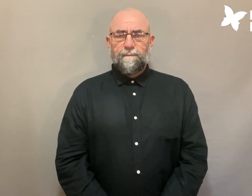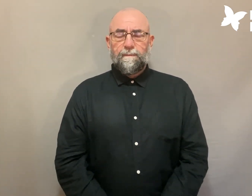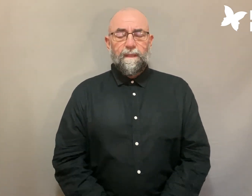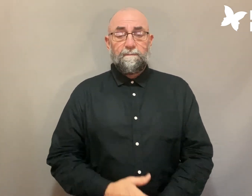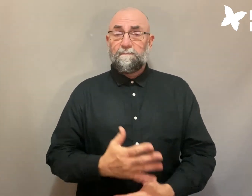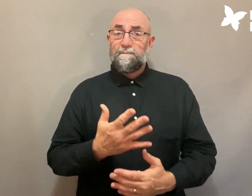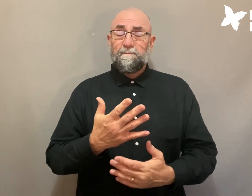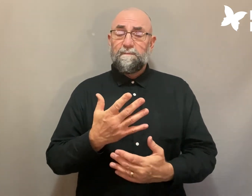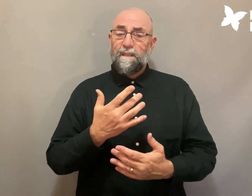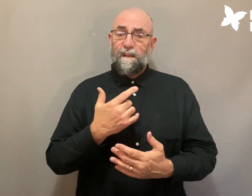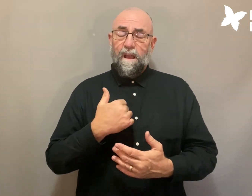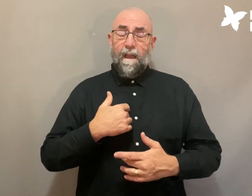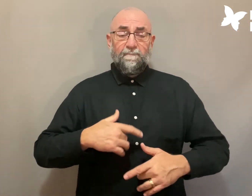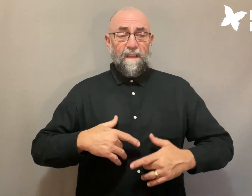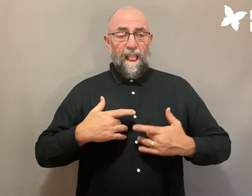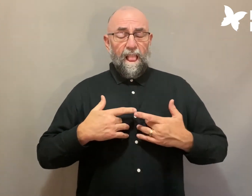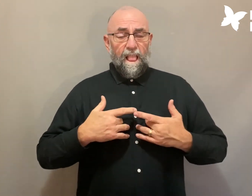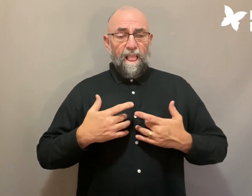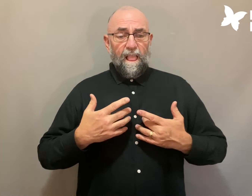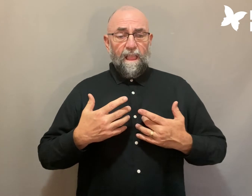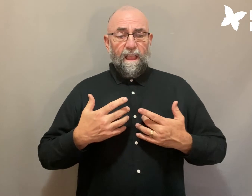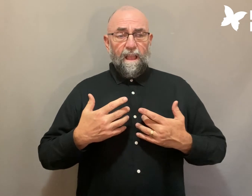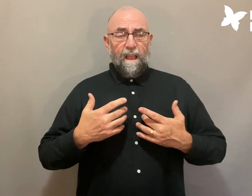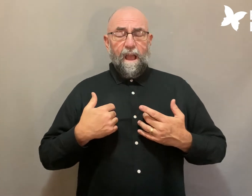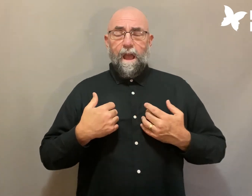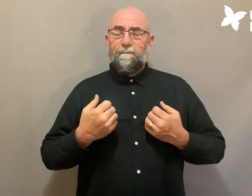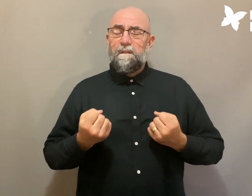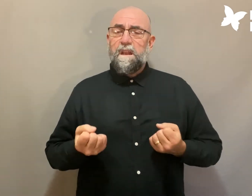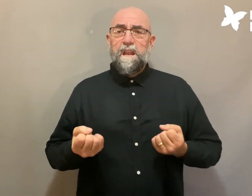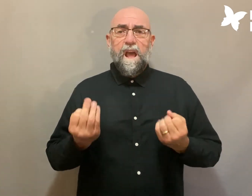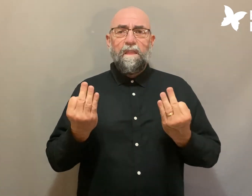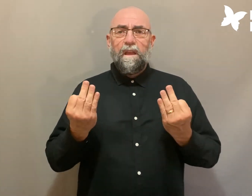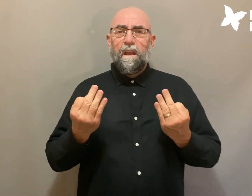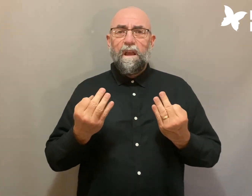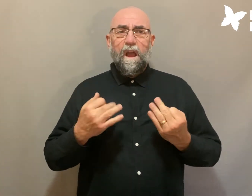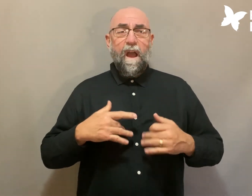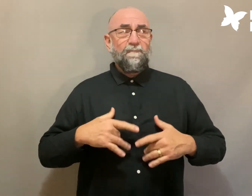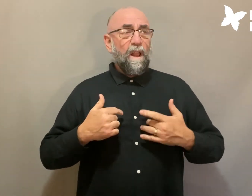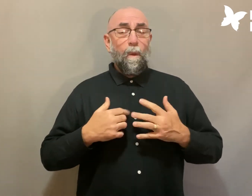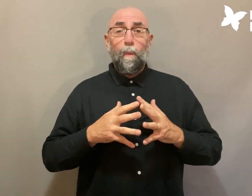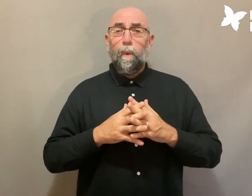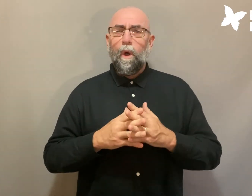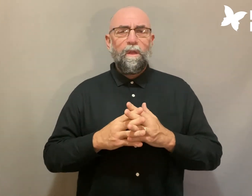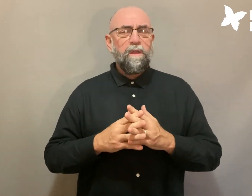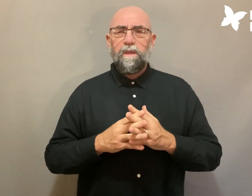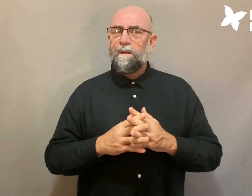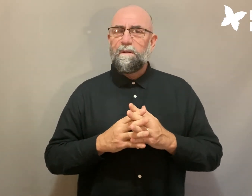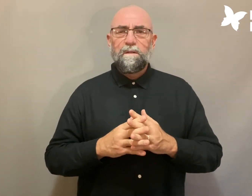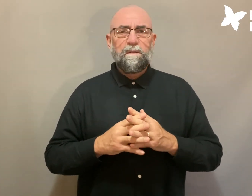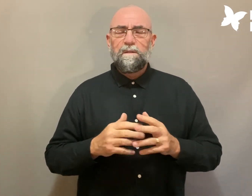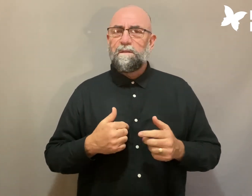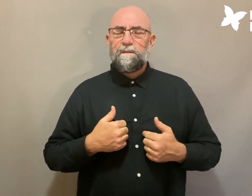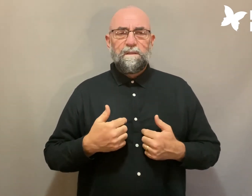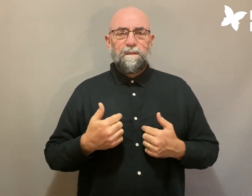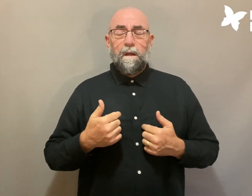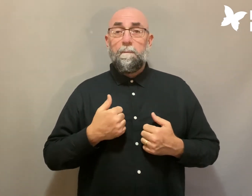Nothing felt good, nothing felt worthy. The sun on my skin didn't